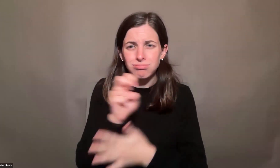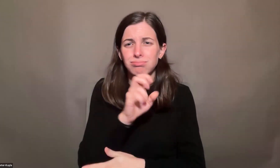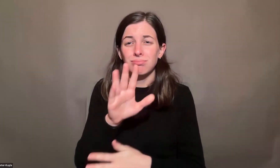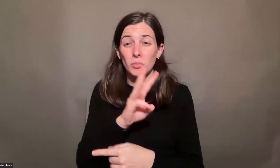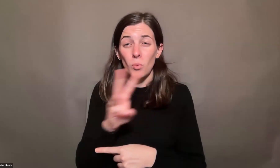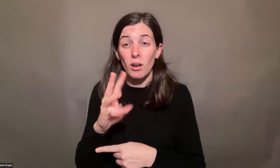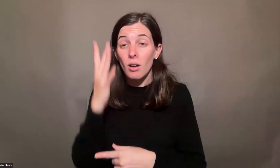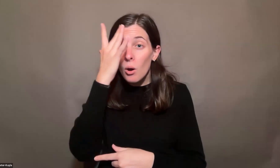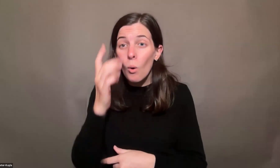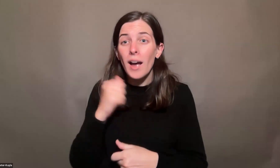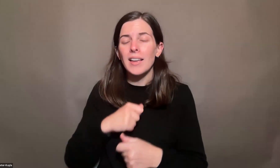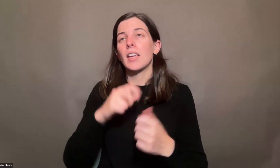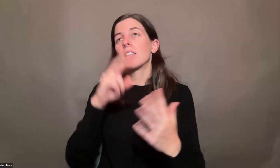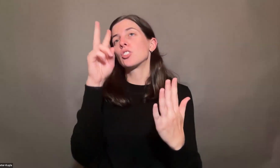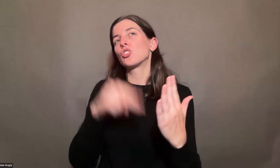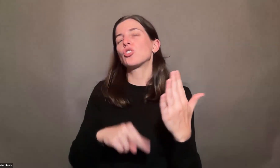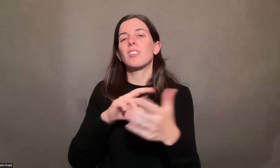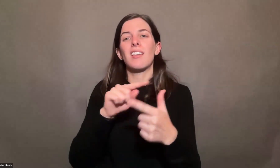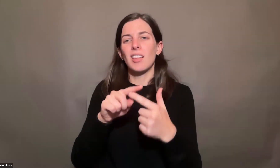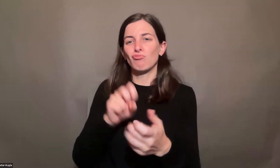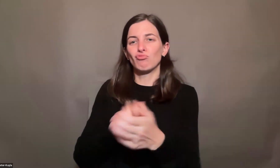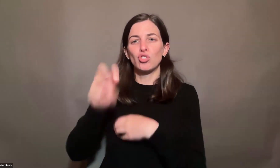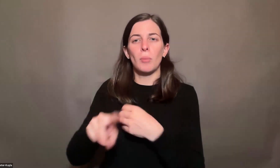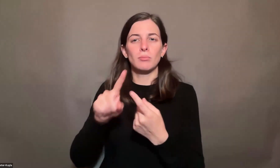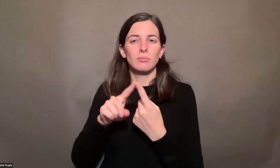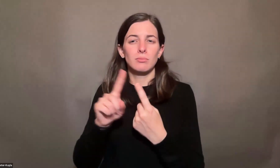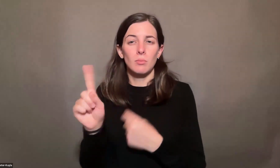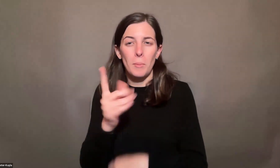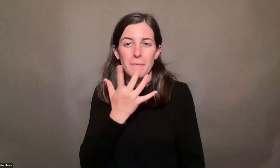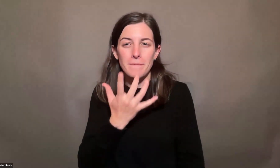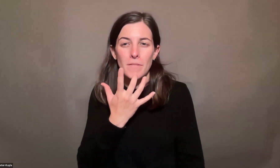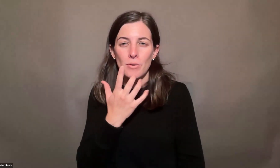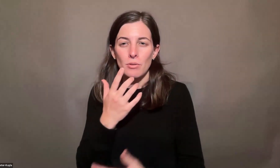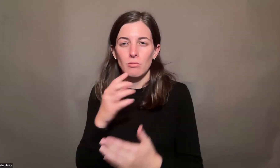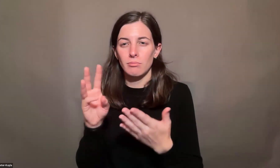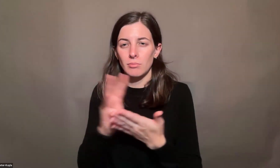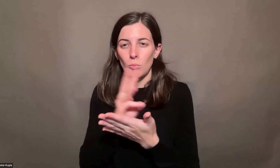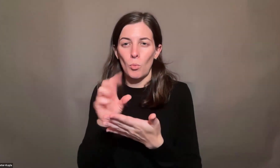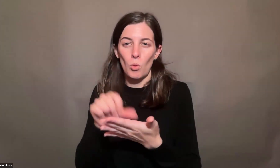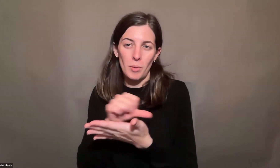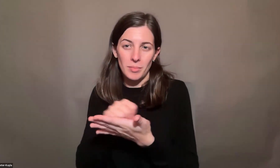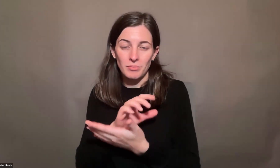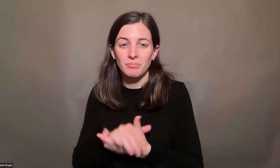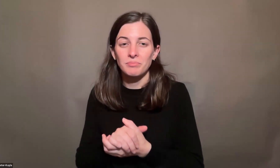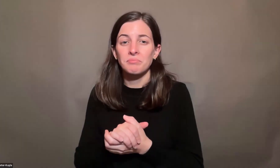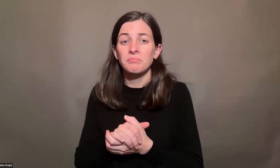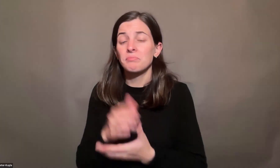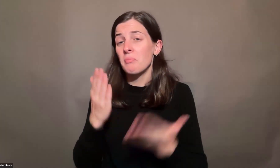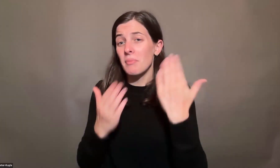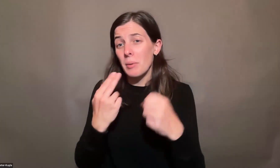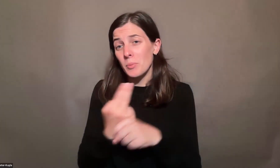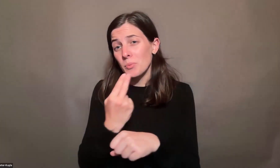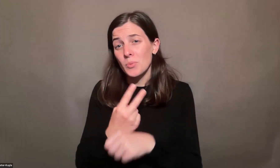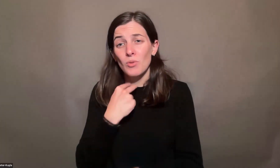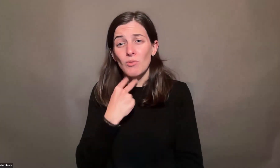straight there. It's not just screen reader users that will use it. Voice recognition software users might also use voice commands. But at the